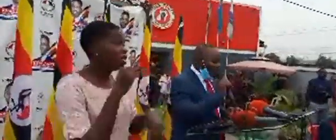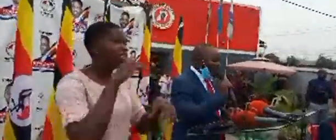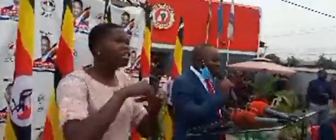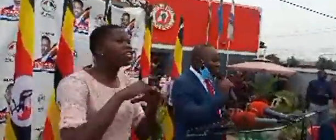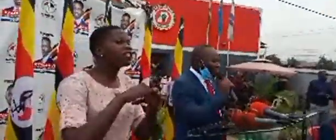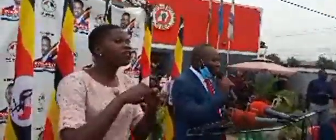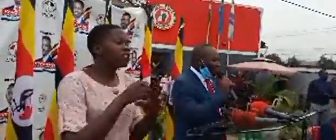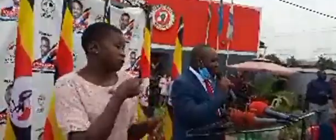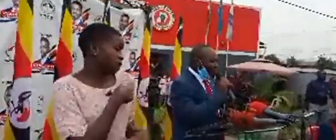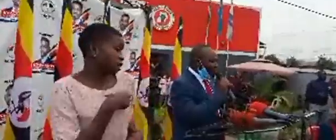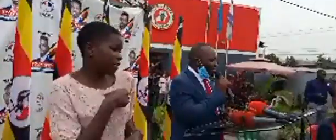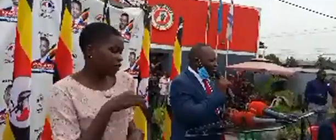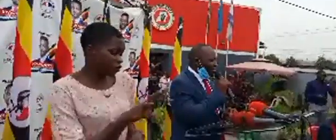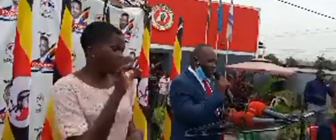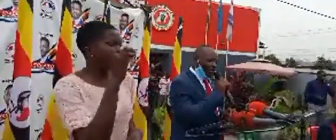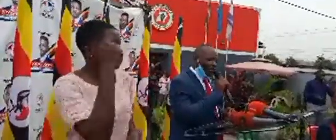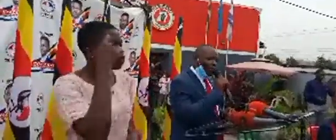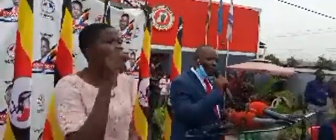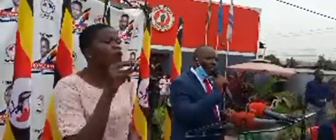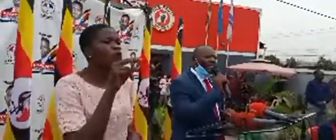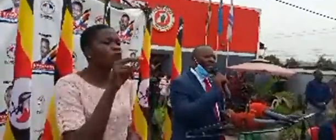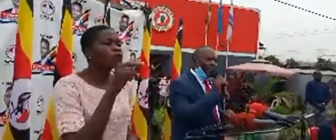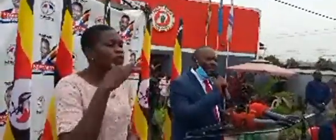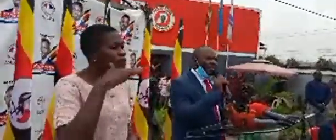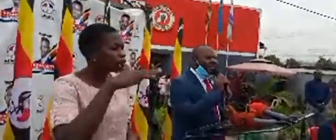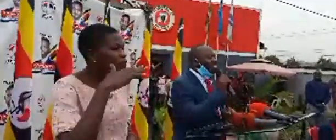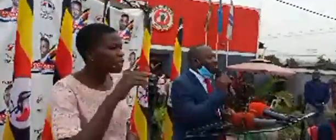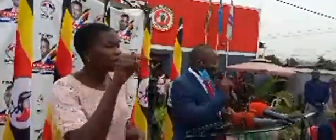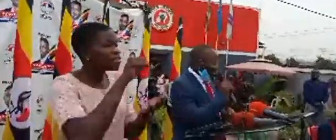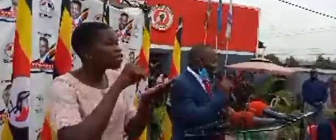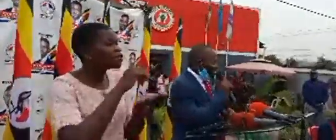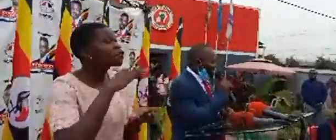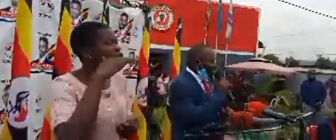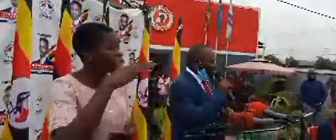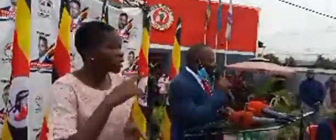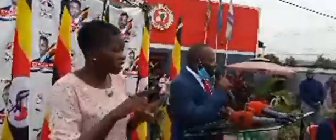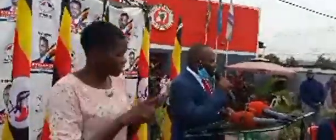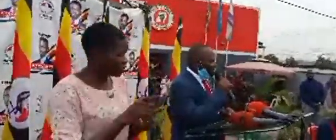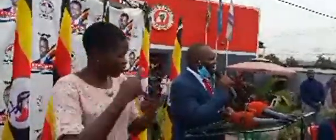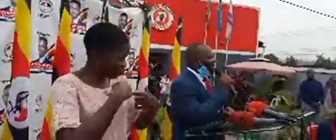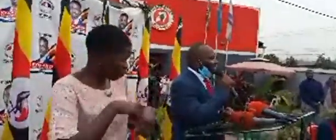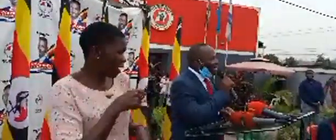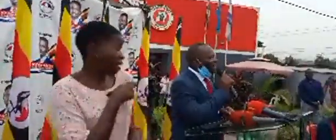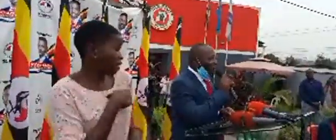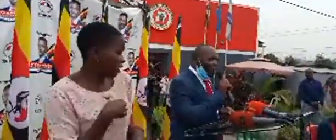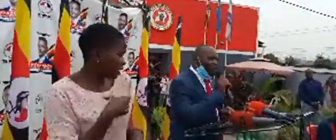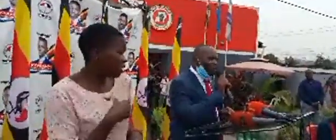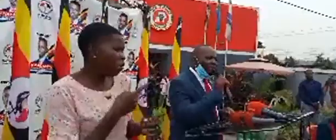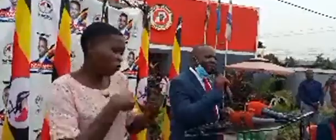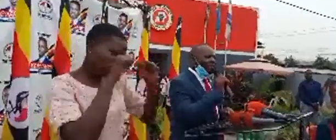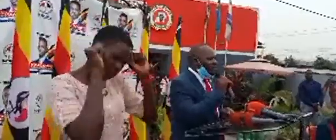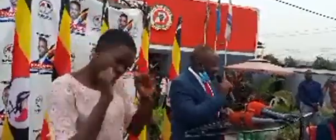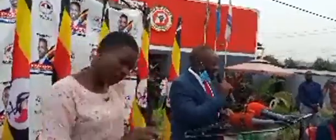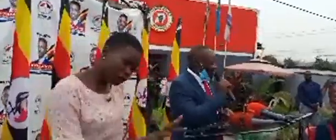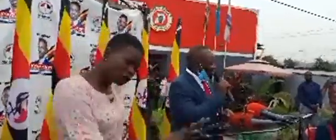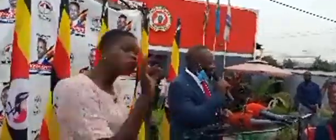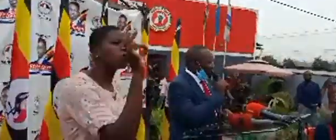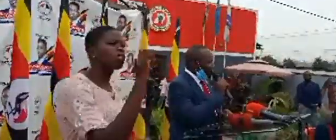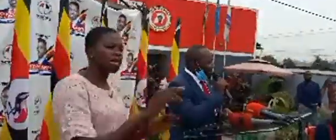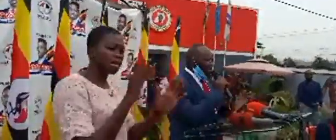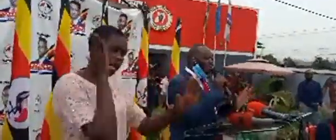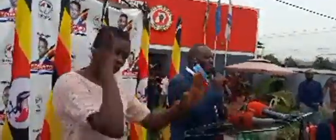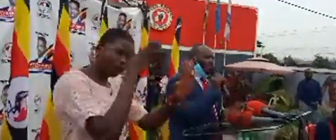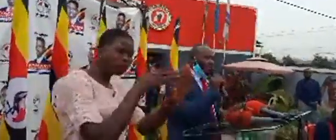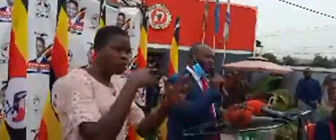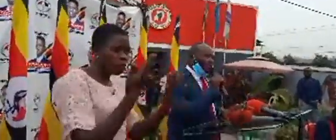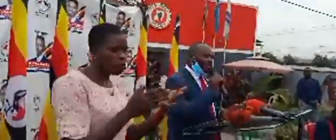country that we shall determine the next Speaker, directly or indirectly. So